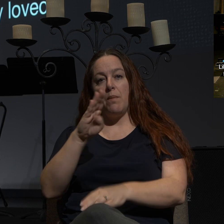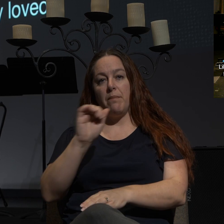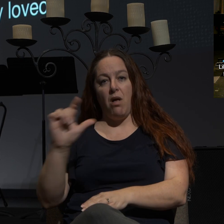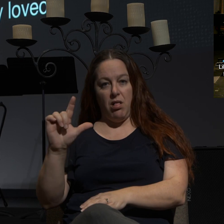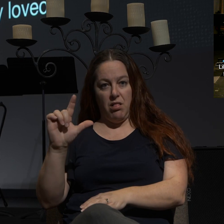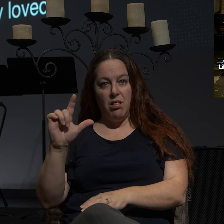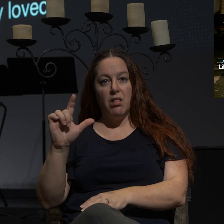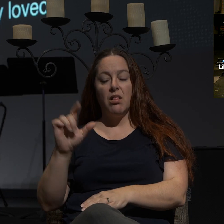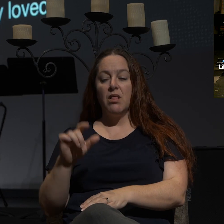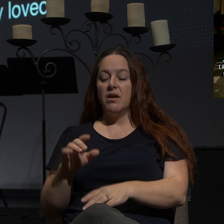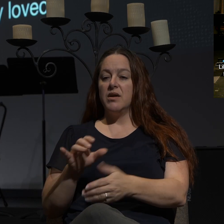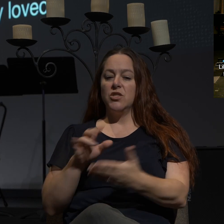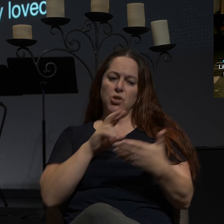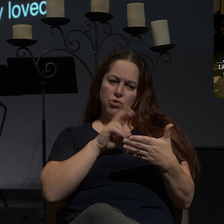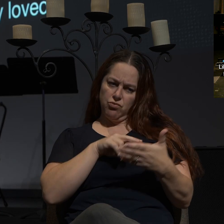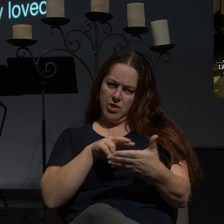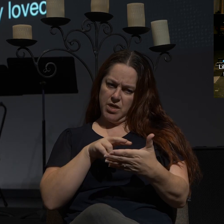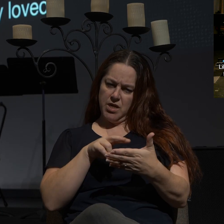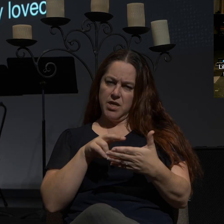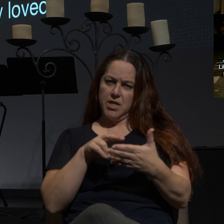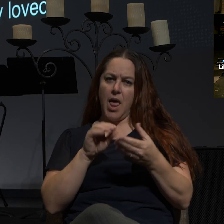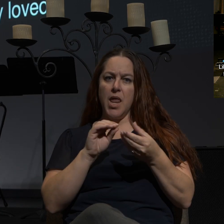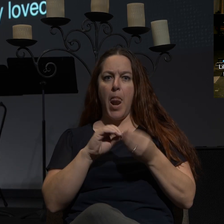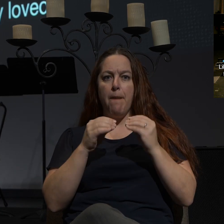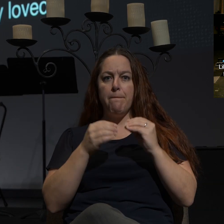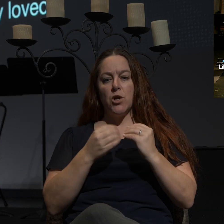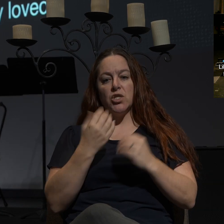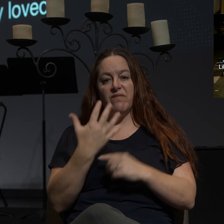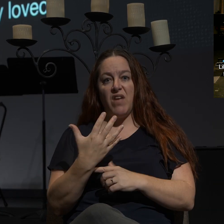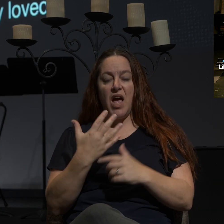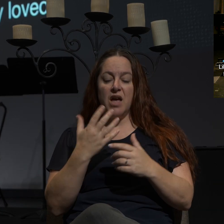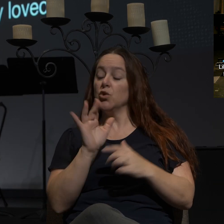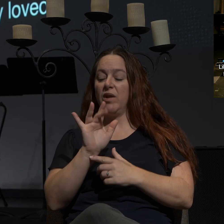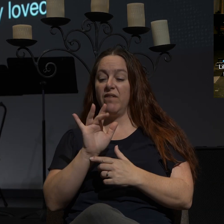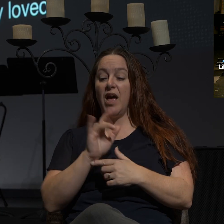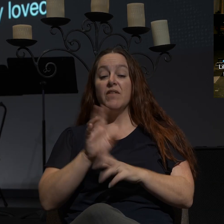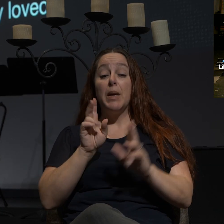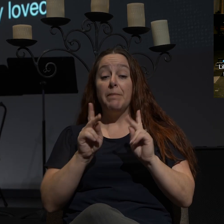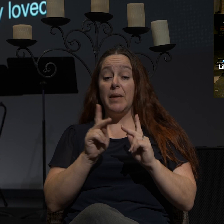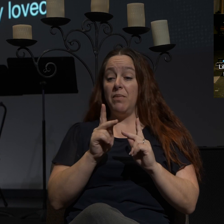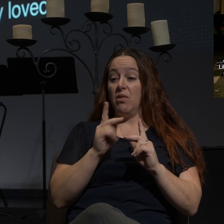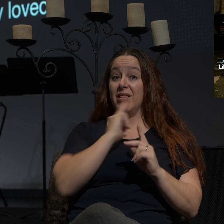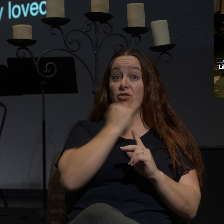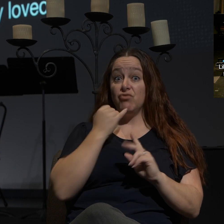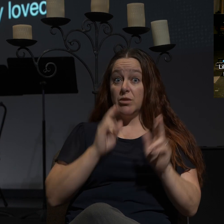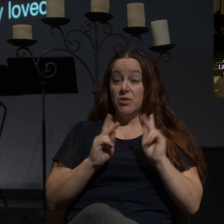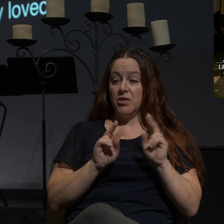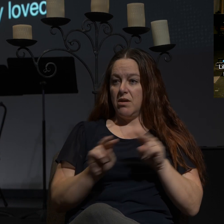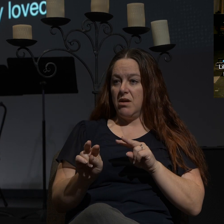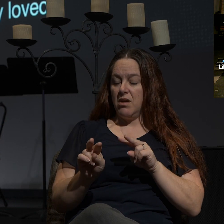And in this moment, we read in Numbers 25 that the people of Israel were so